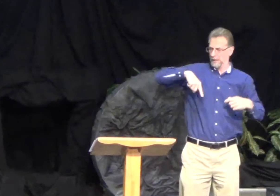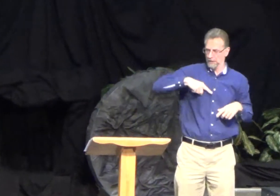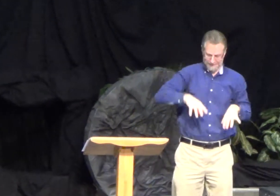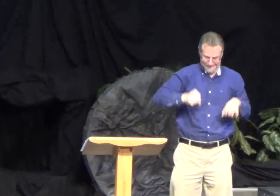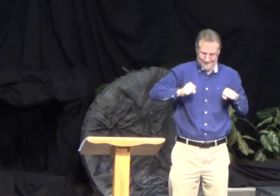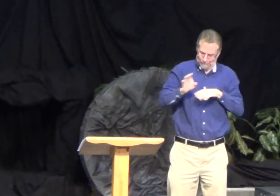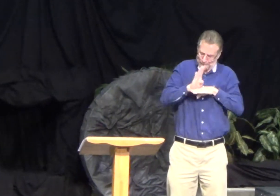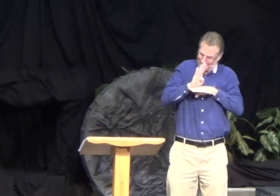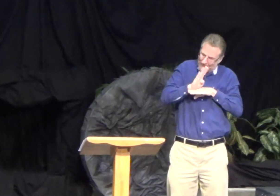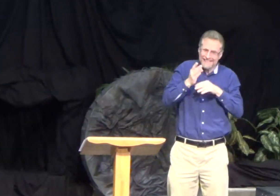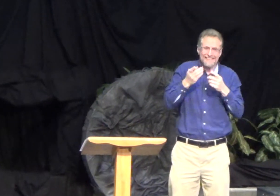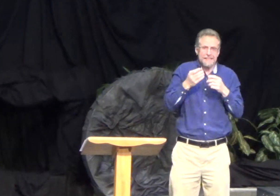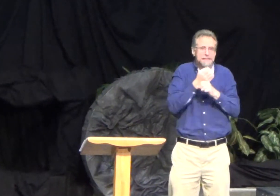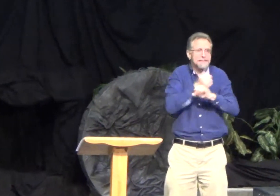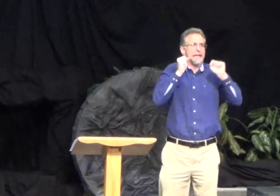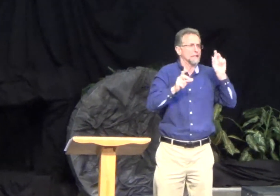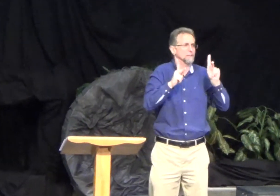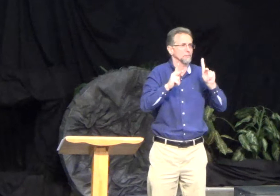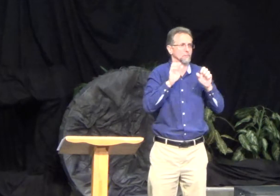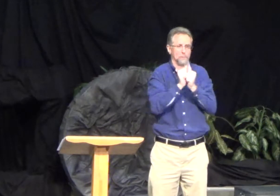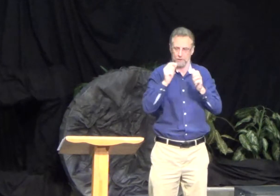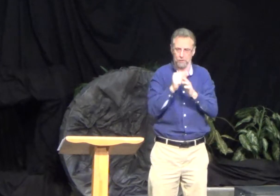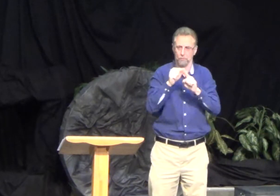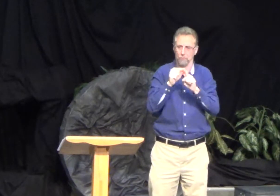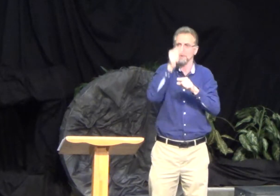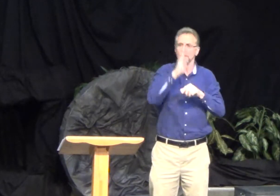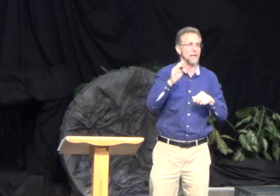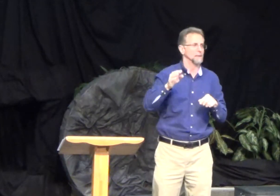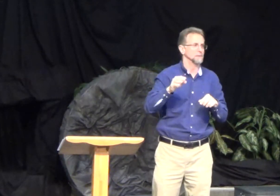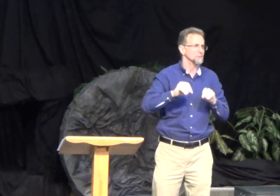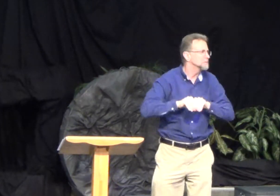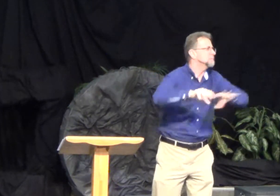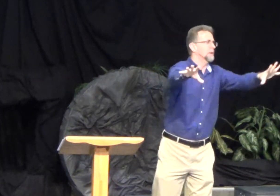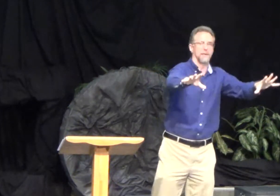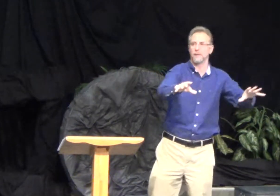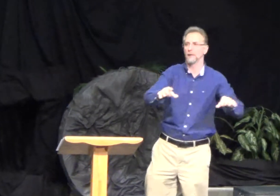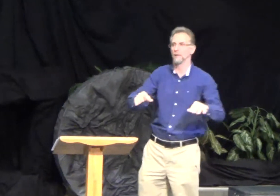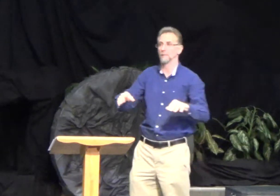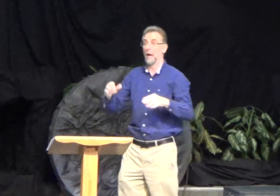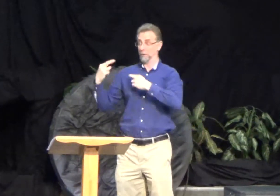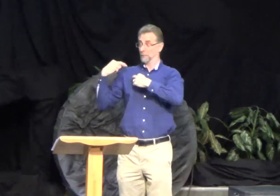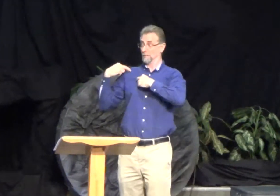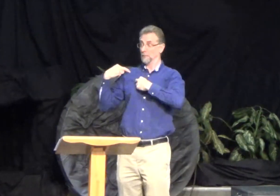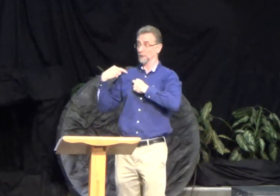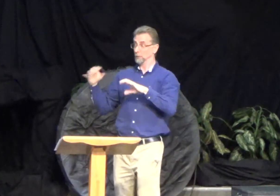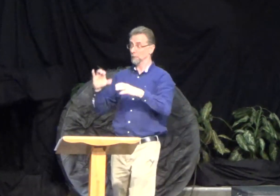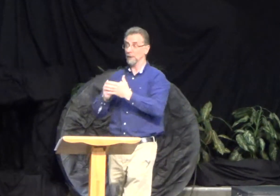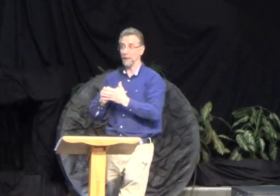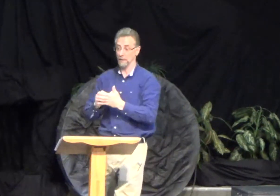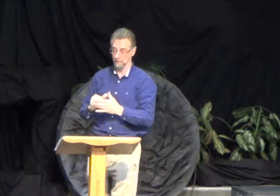that others, that we would take up that business of saving people with the word of God, with the gospel, and spread it. It's our responsibility